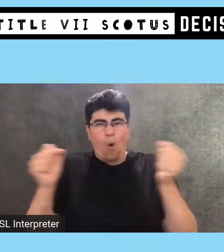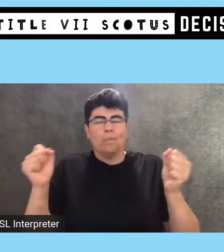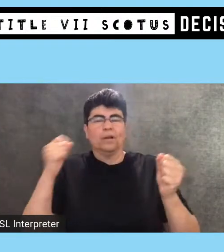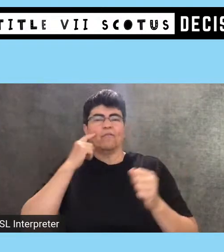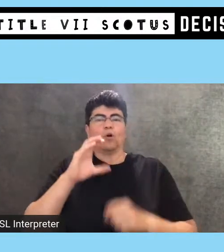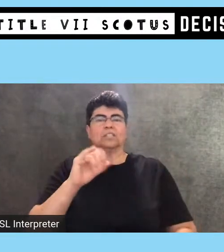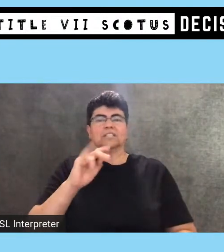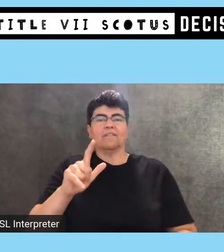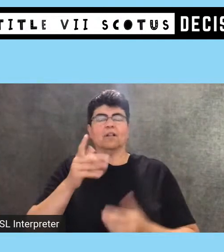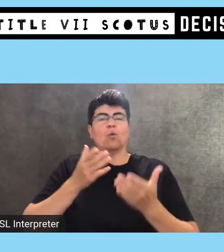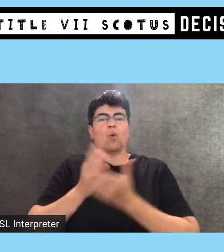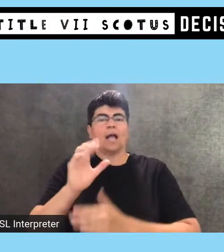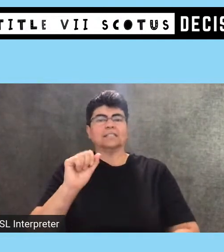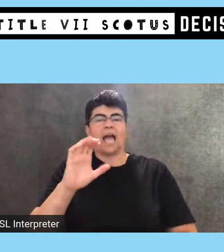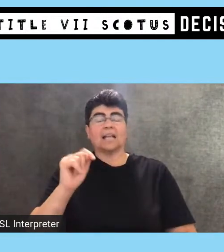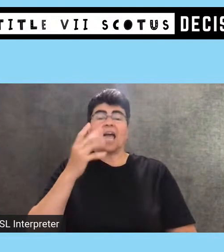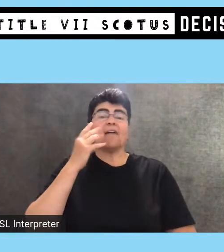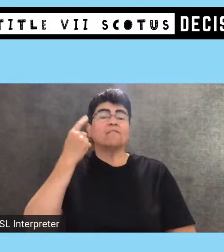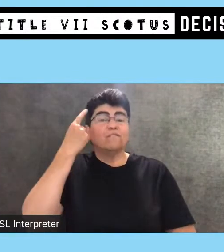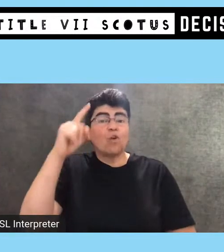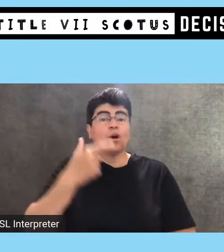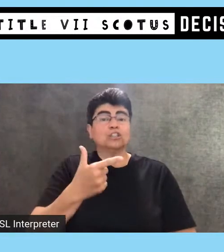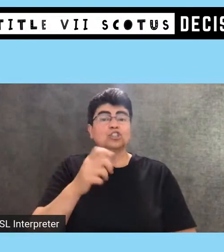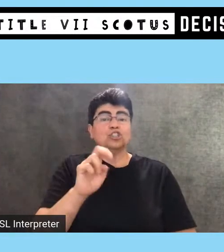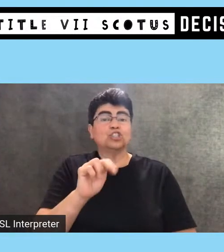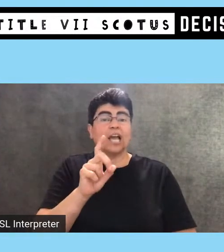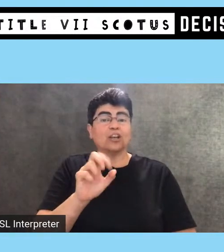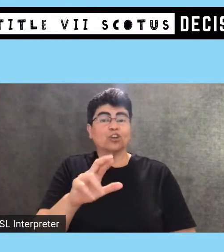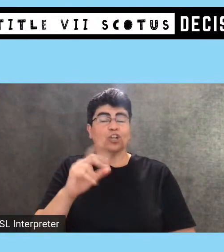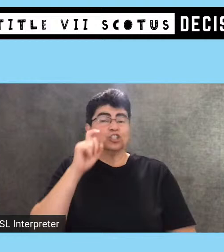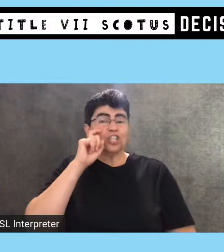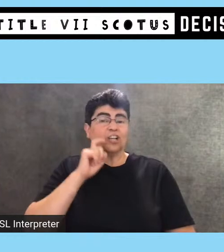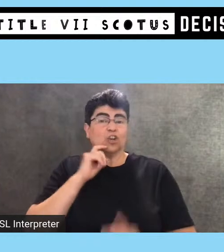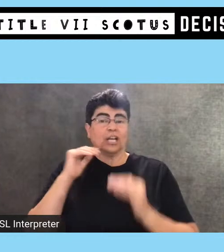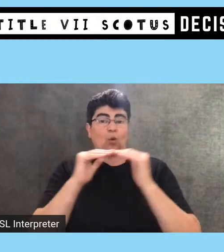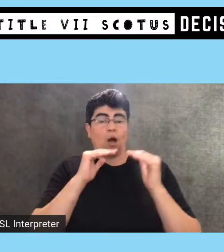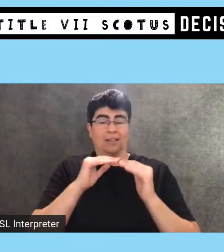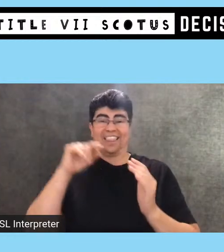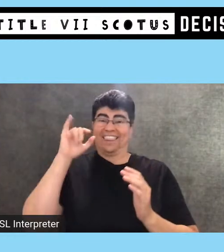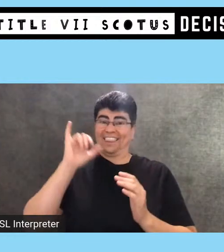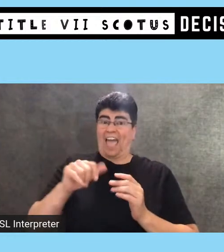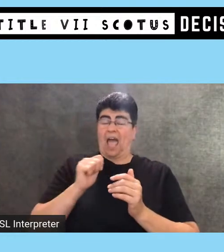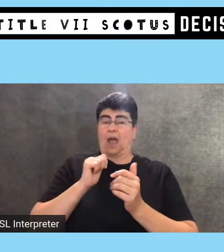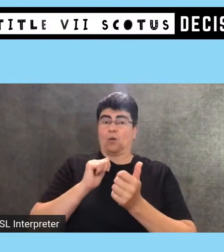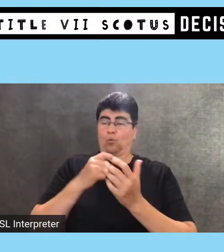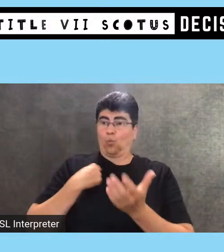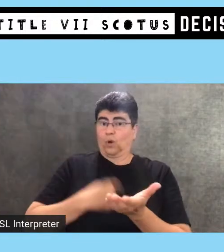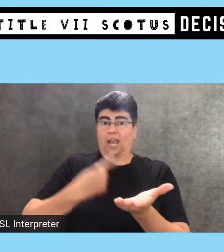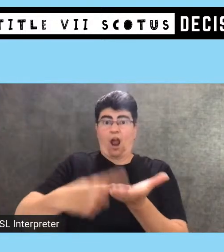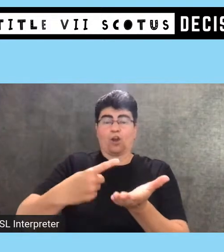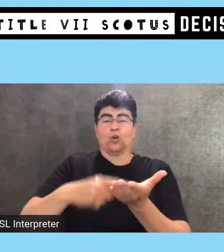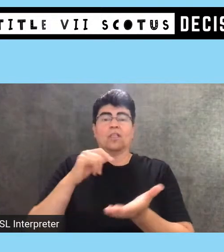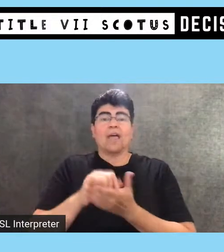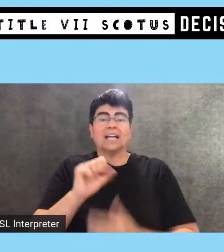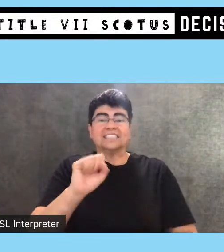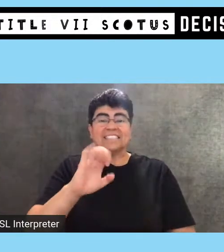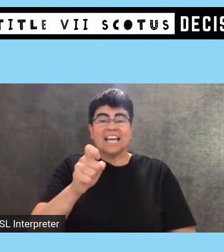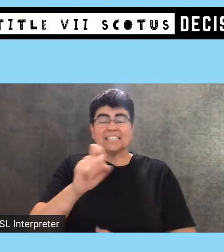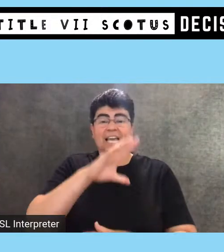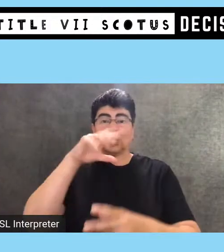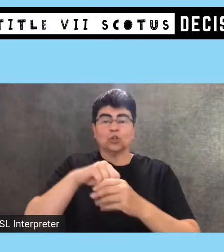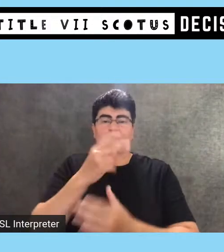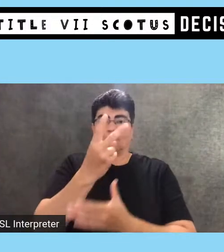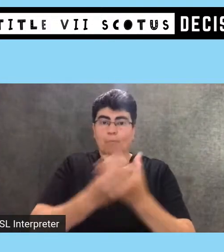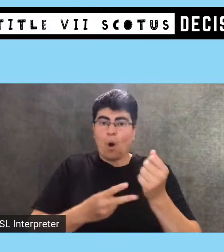Act and for gender equality. This is the reason that we were able to argue that sex includes both